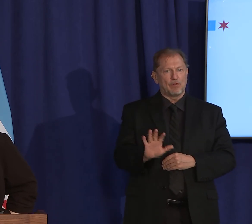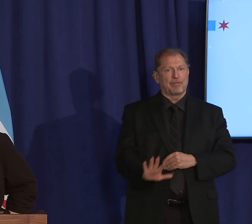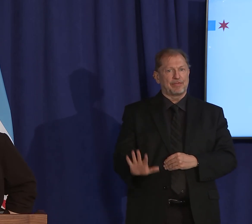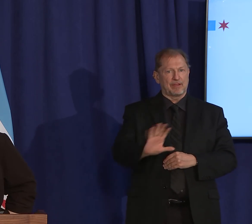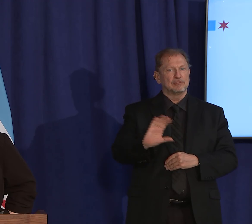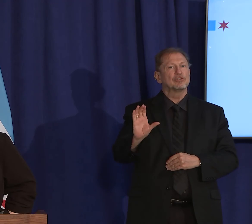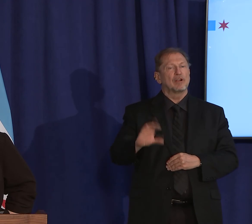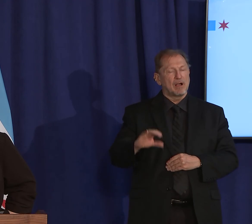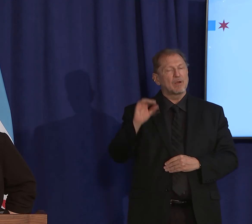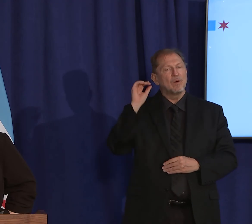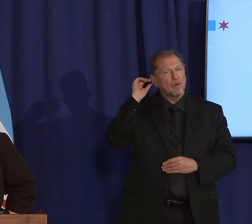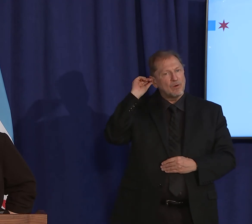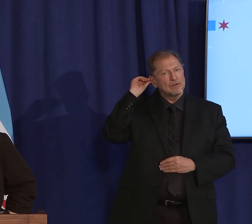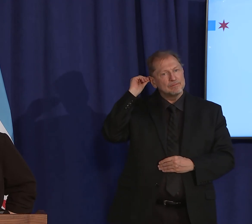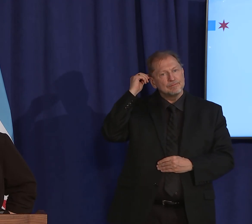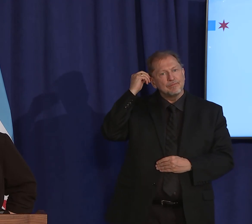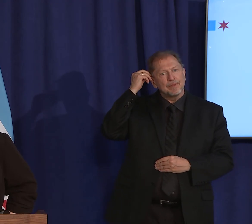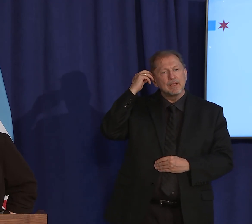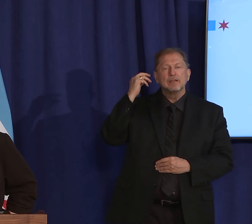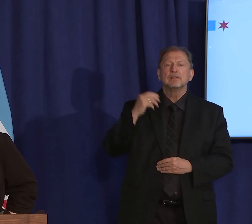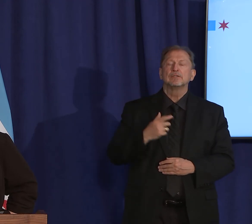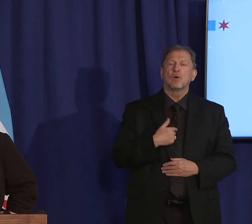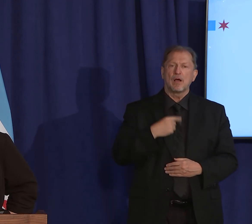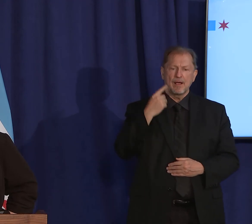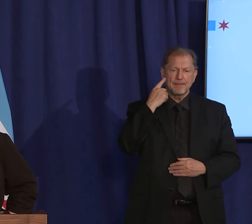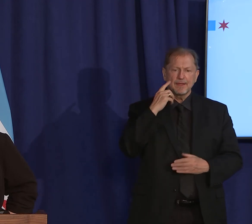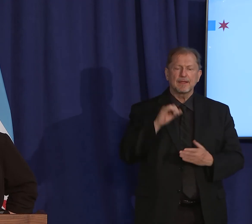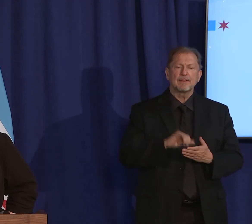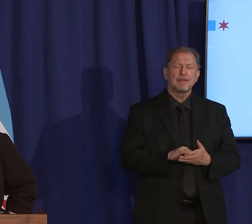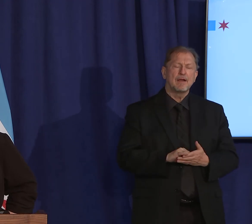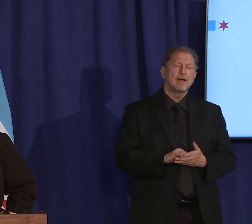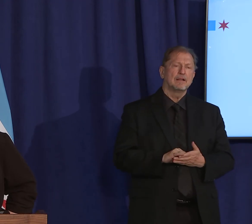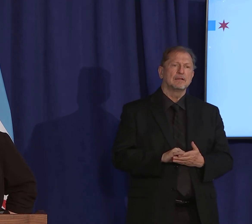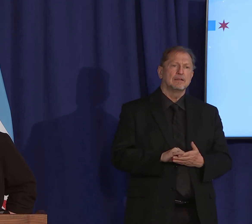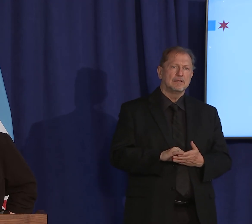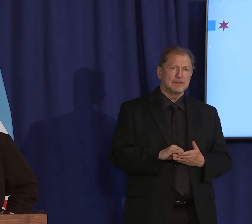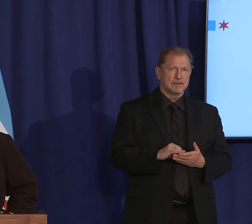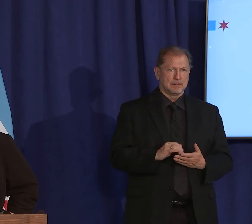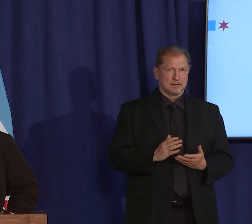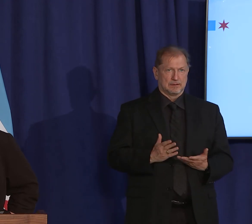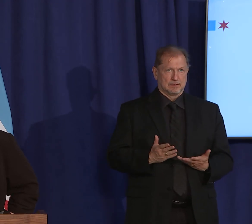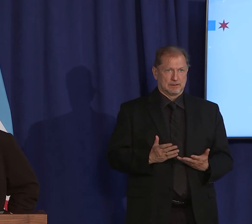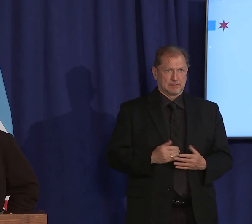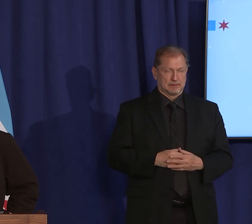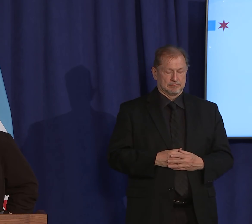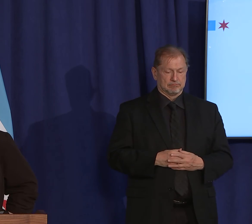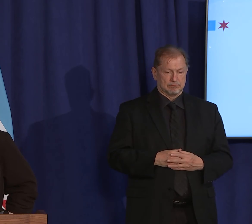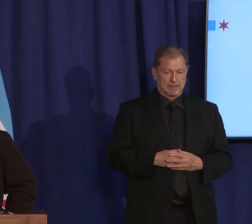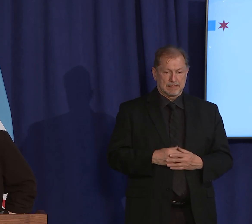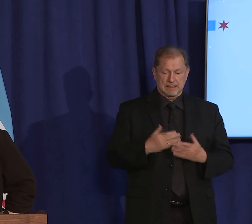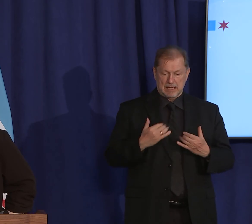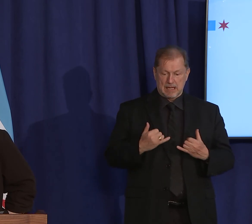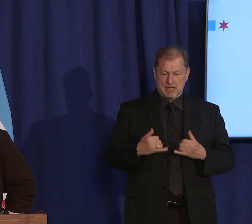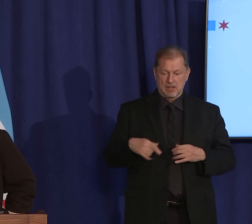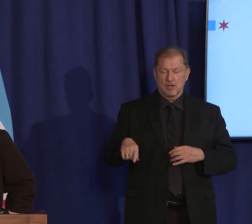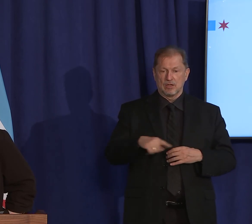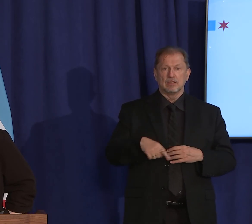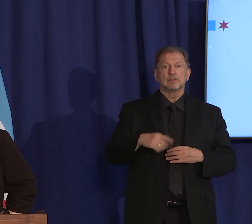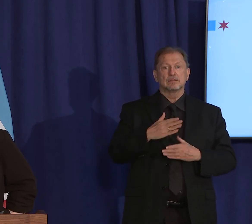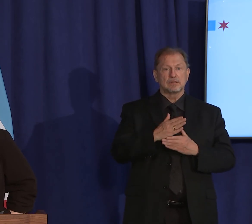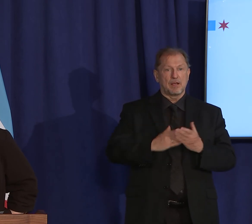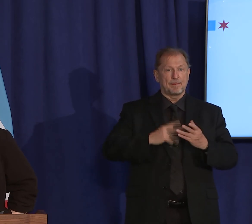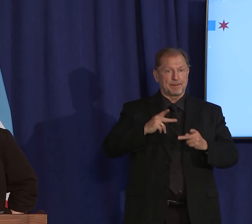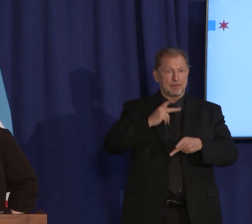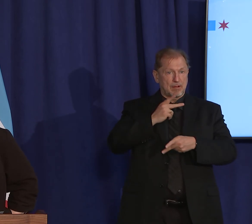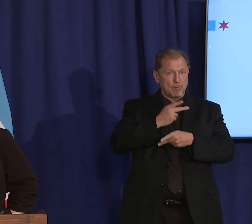South Side. But so I think there is some, you know, perhaps there's some immunity there, but also I think some being careful.